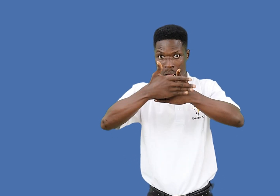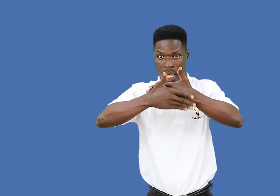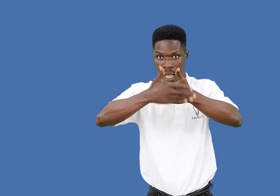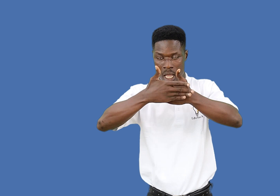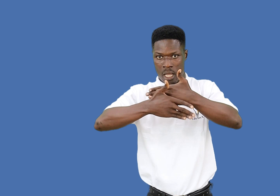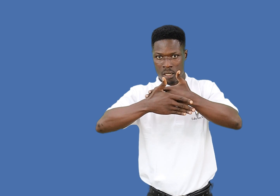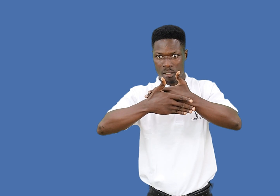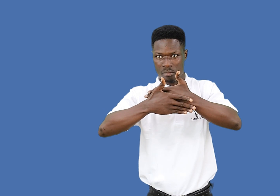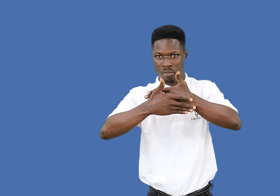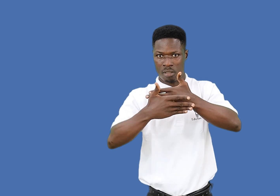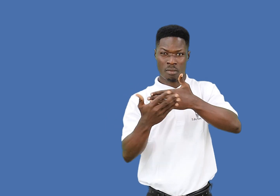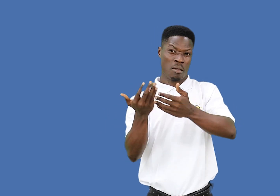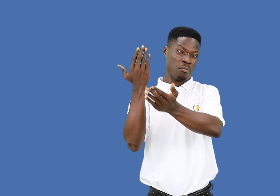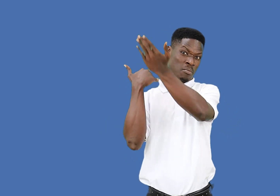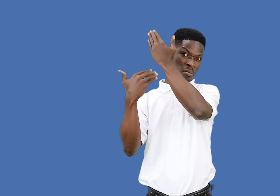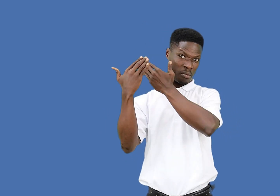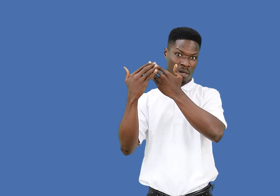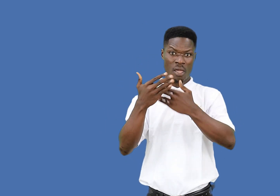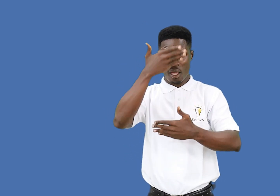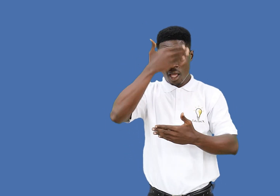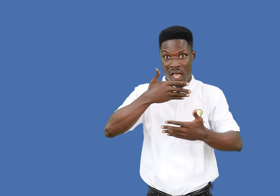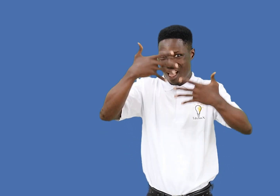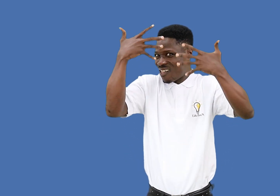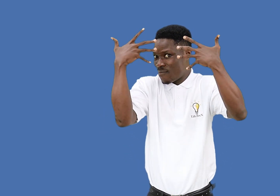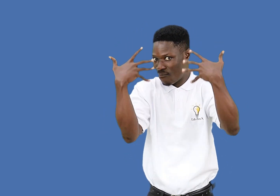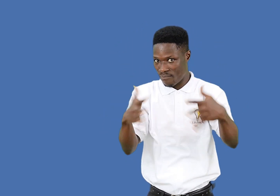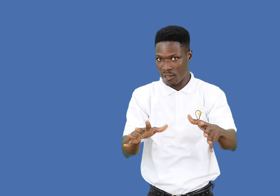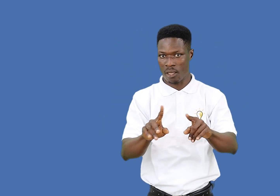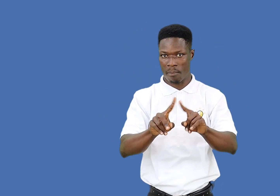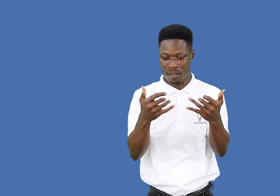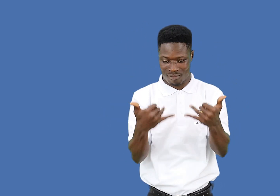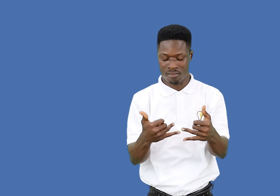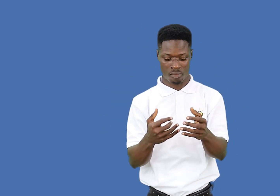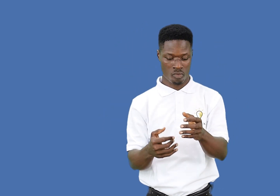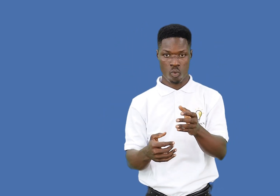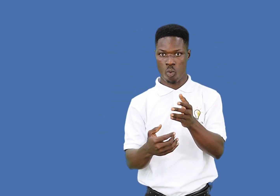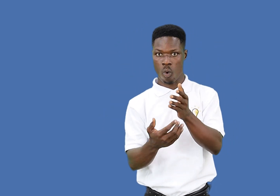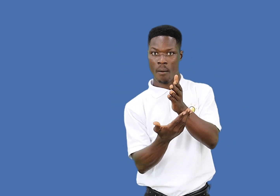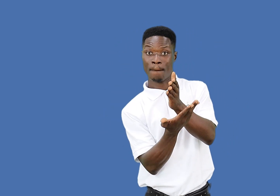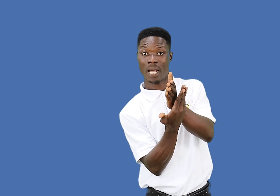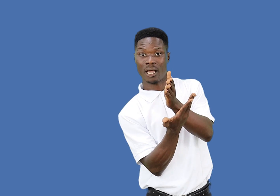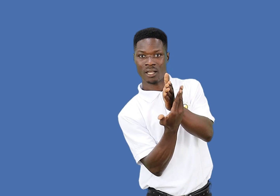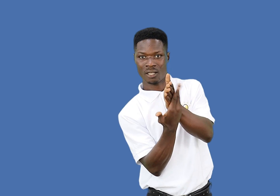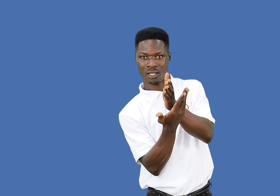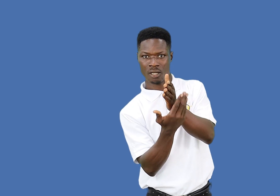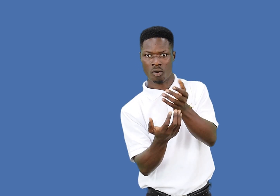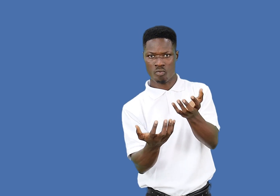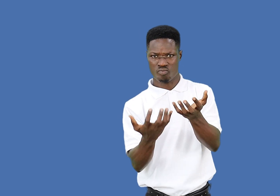So let's try and focus only on the back view of the system